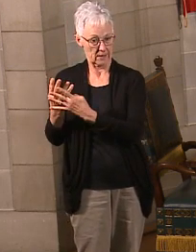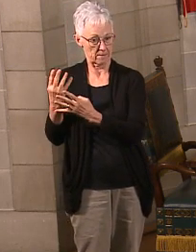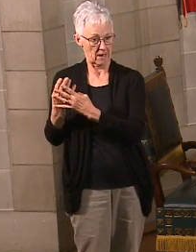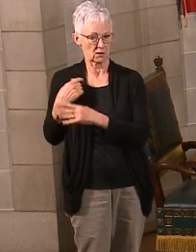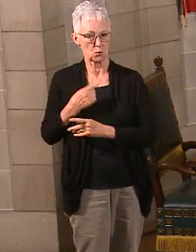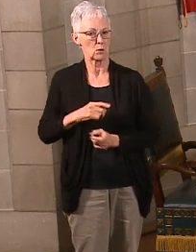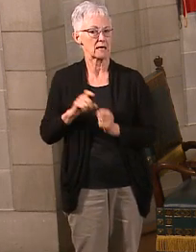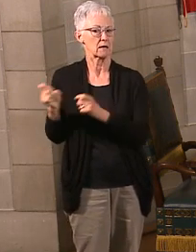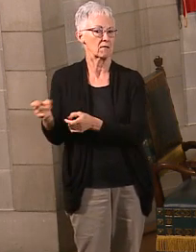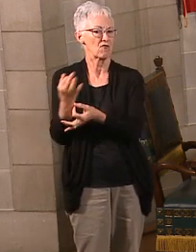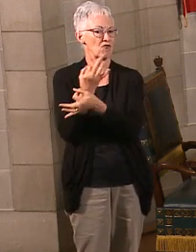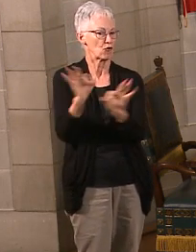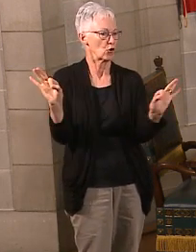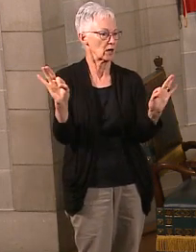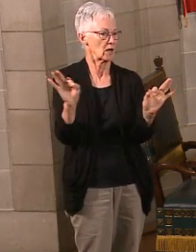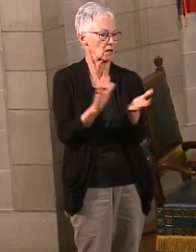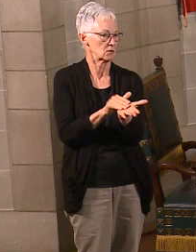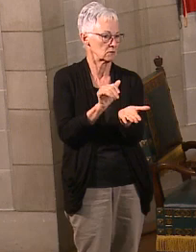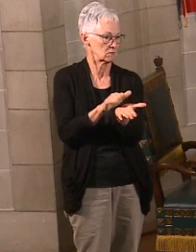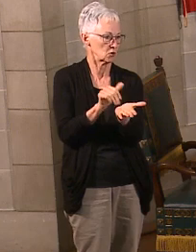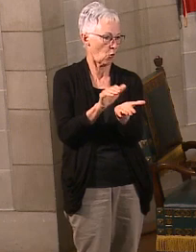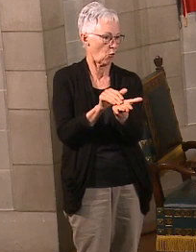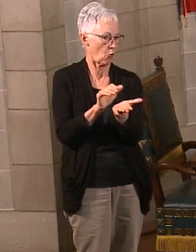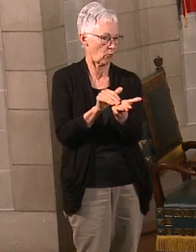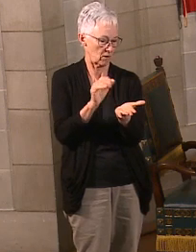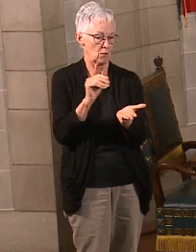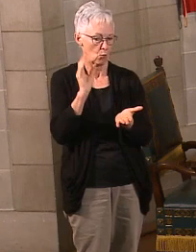we've continued to do that, and we intend to continue to do that.